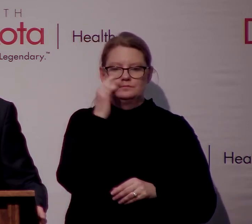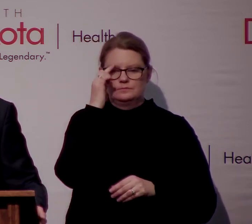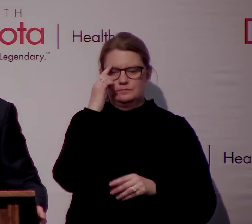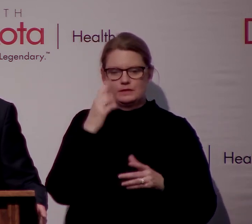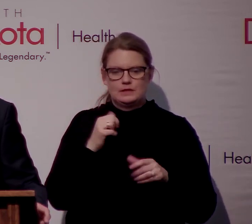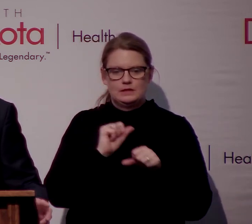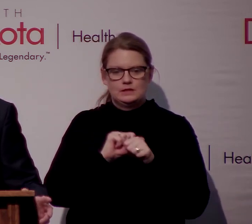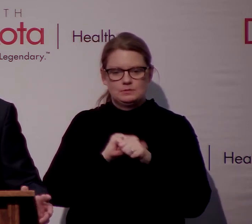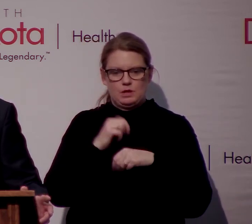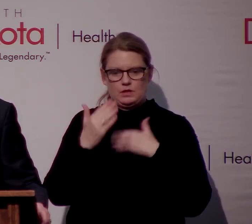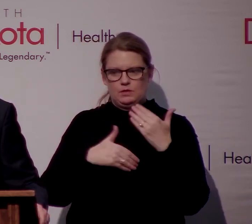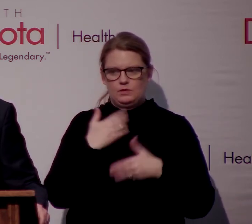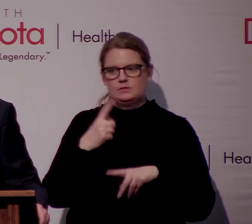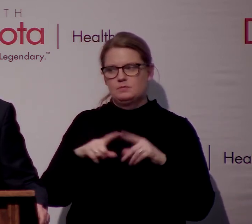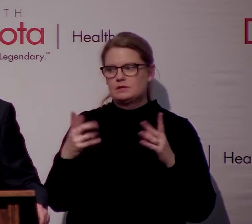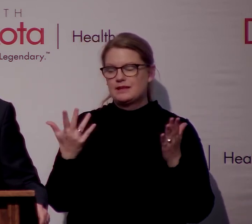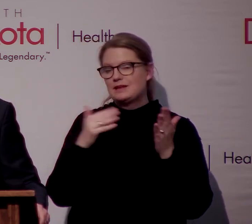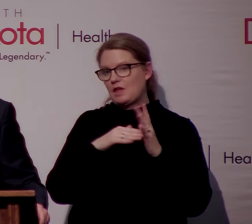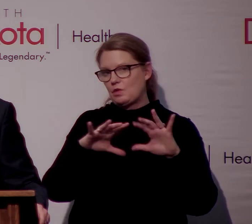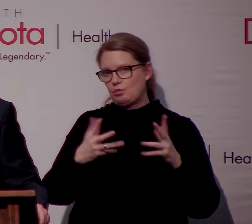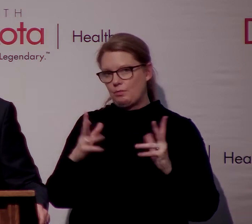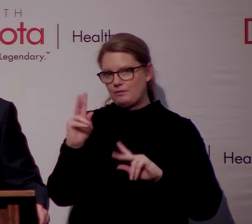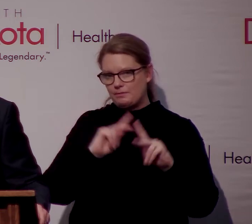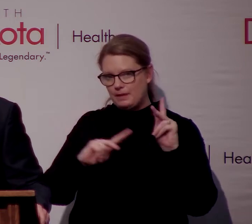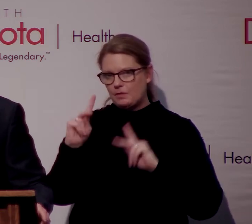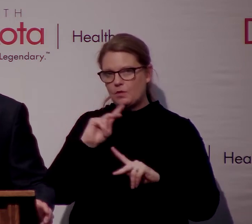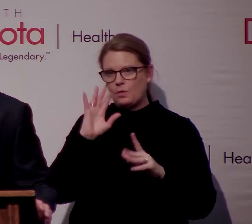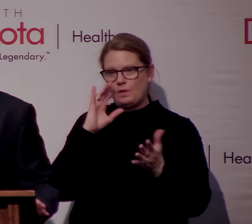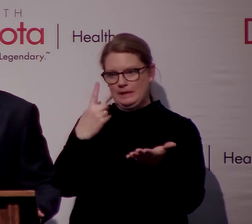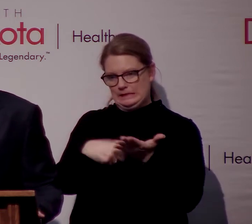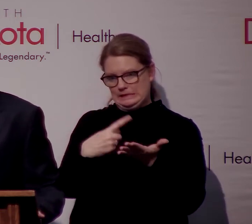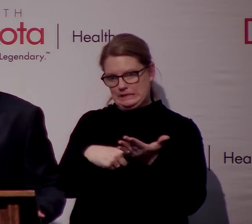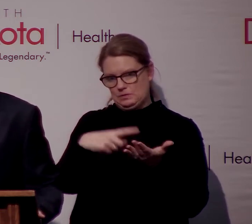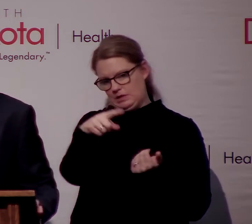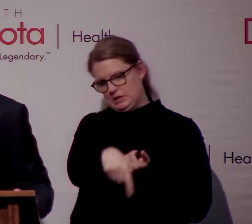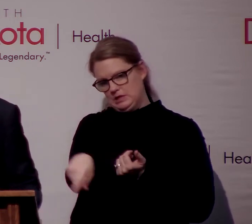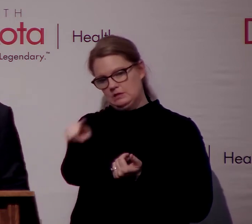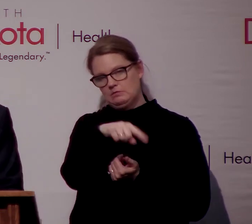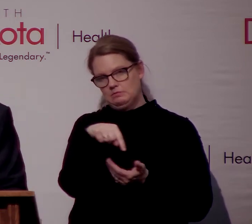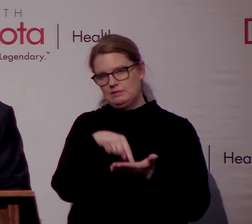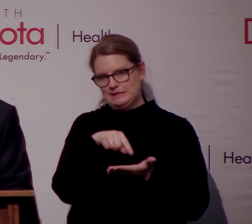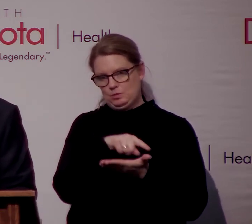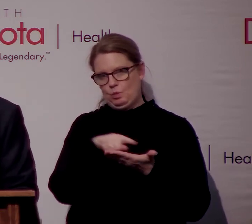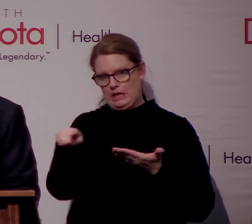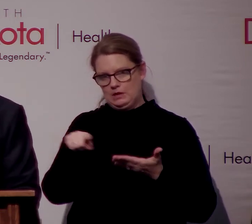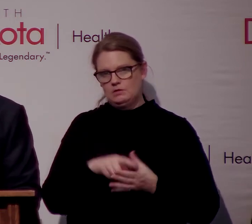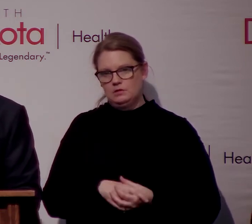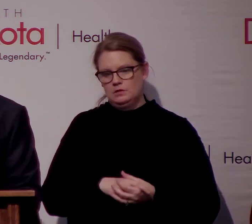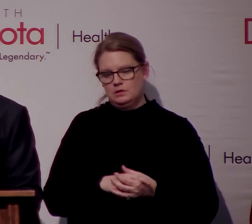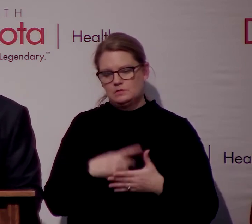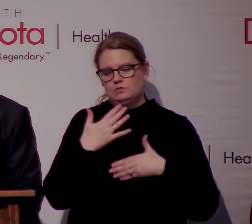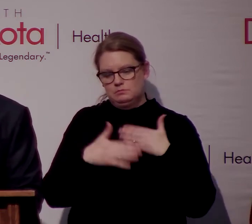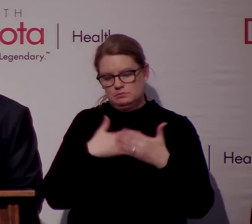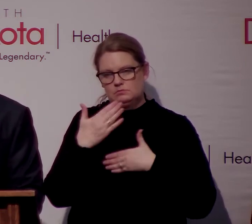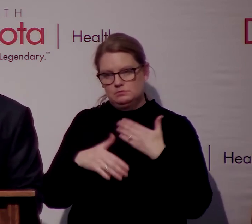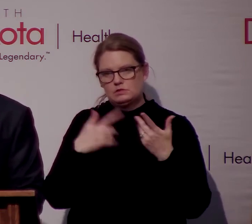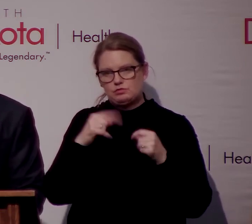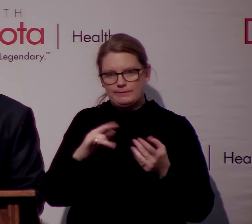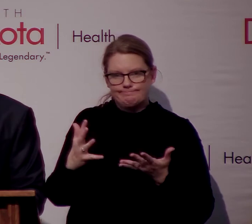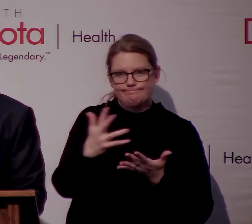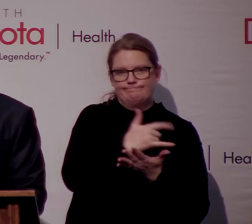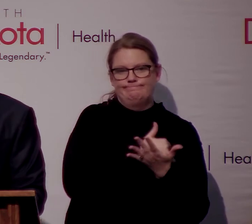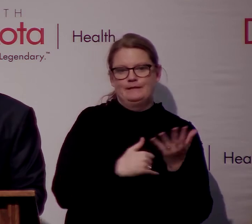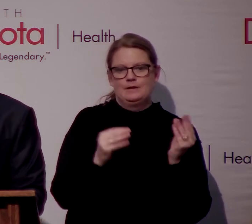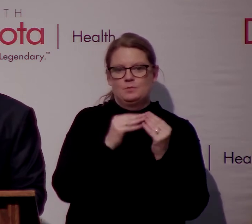we work through this, but it's another group of people that we're going to be reaching out to this week as we move through and try to gather more